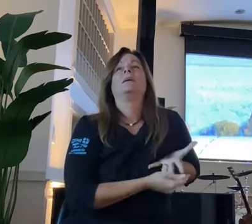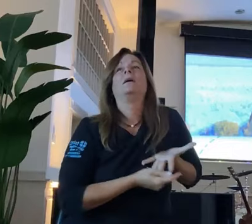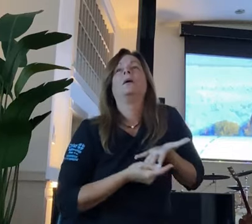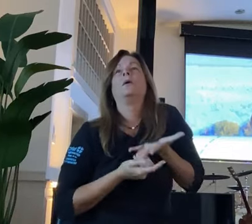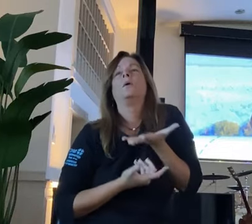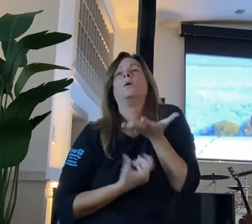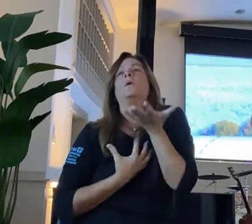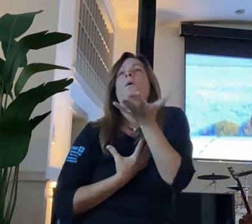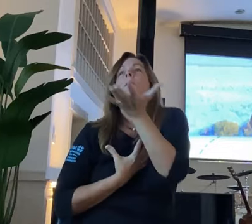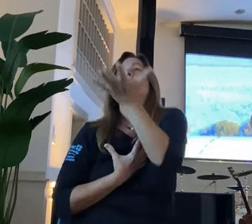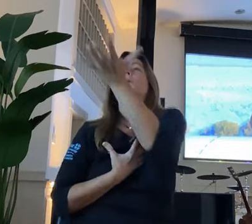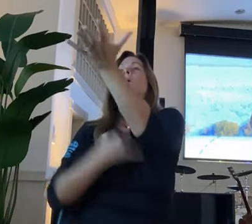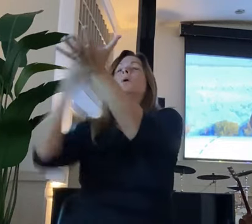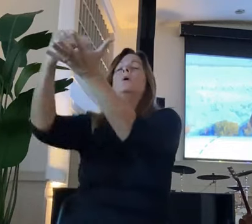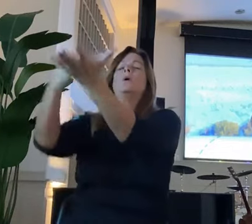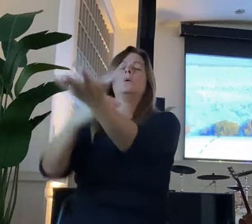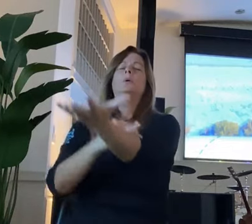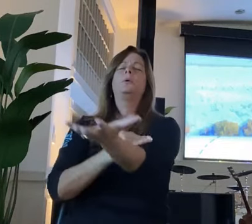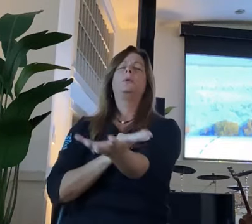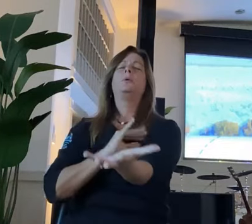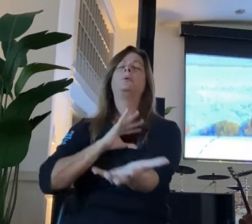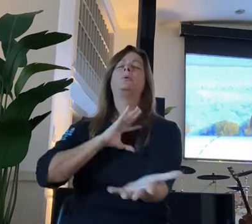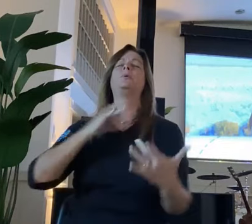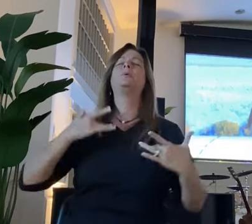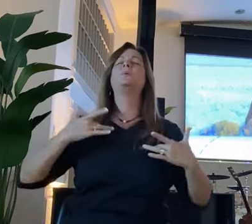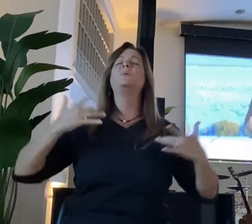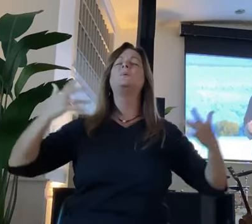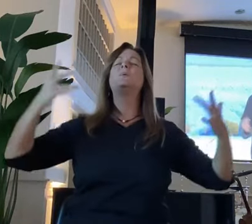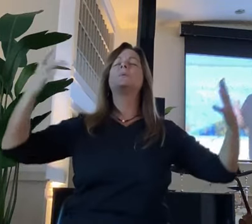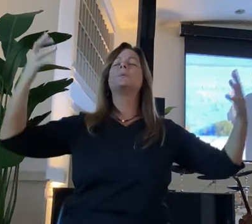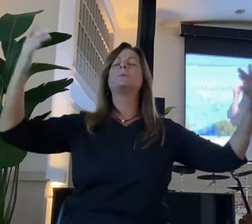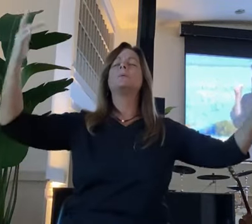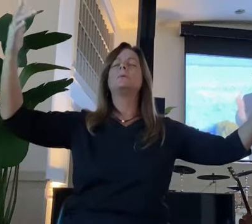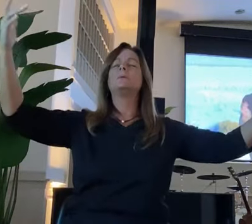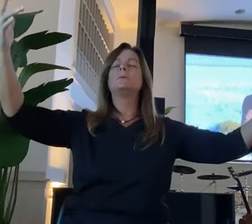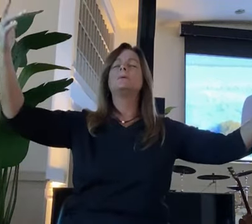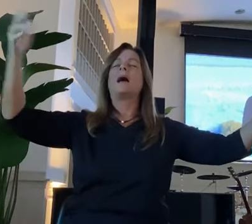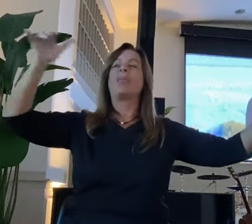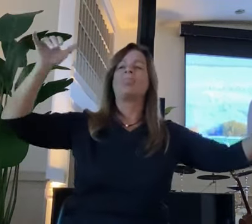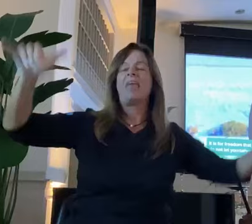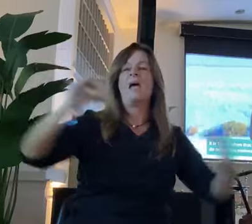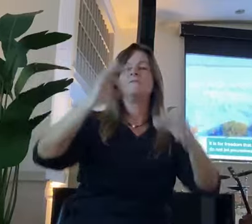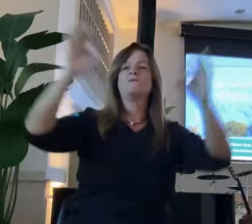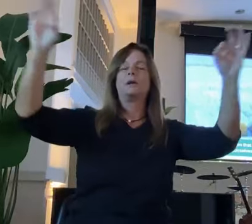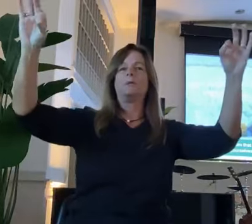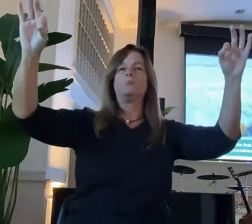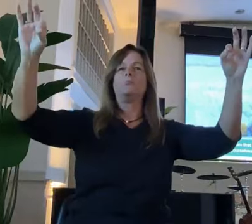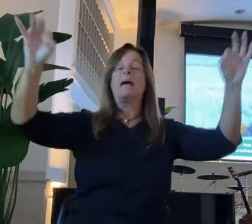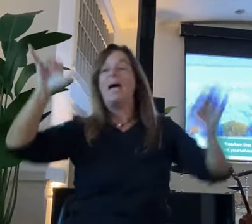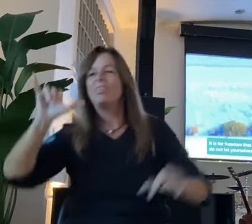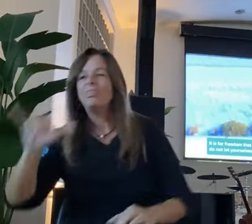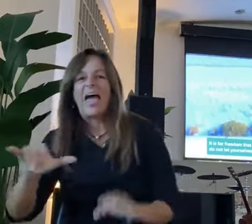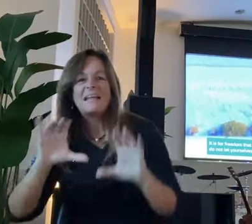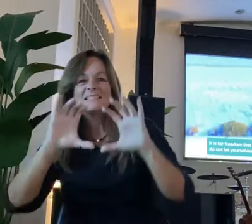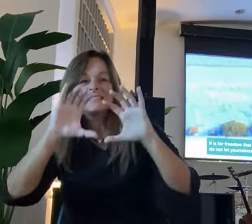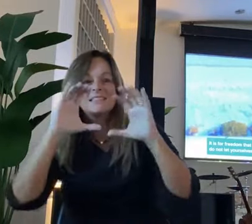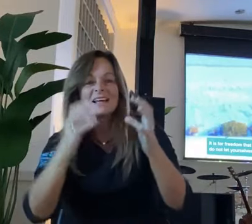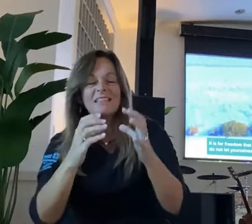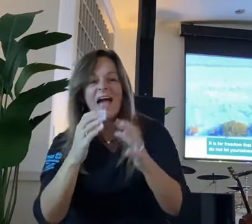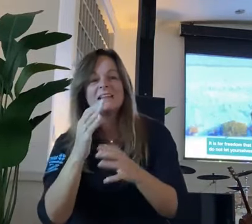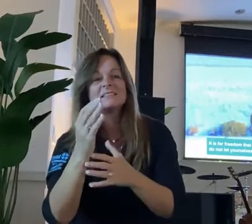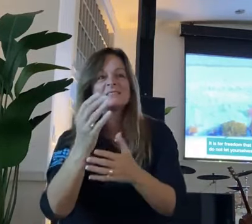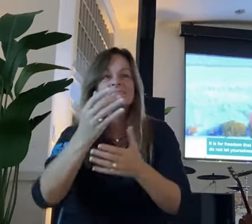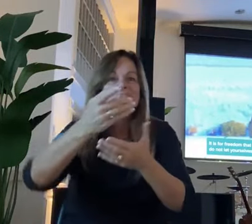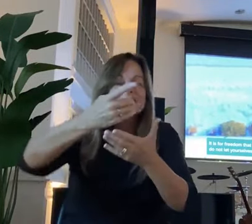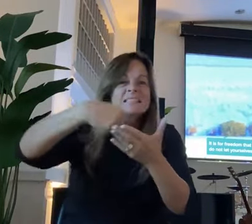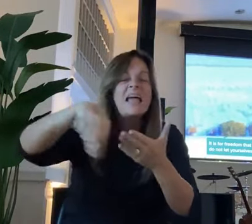through the Holy Spirit. In Galatians chapter 5, Paul says, it is for freedom that Christ has set me free. So